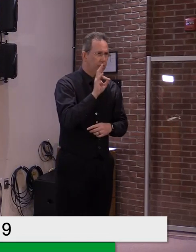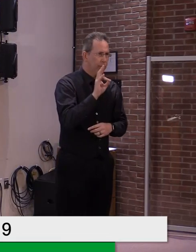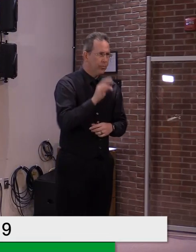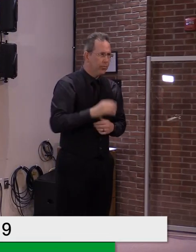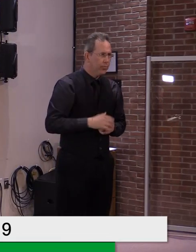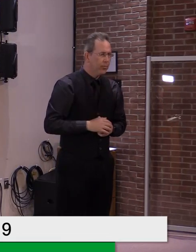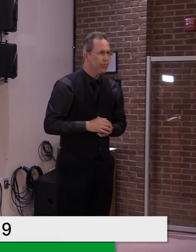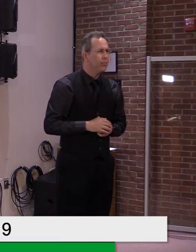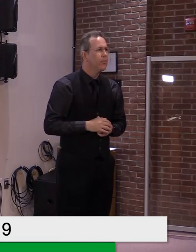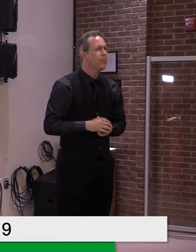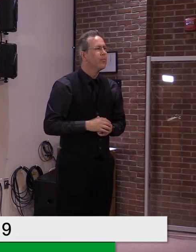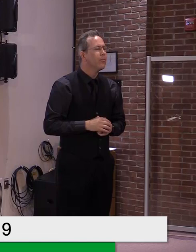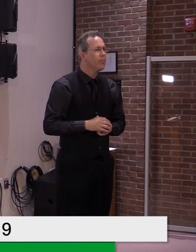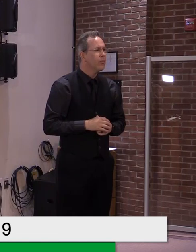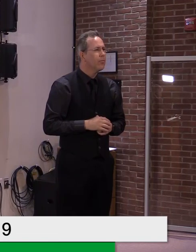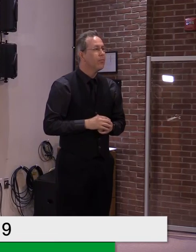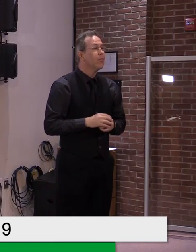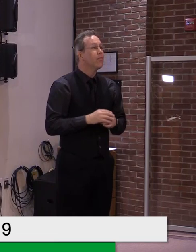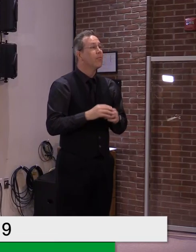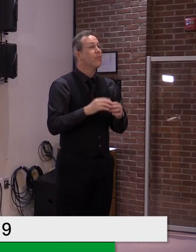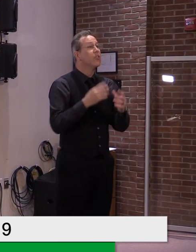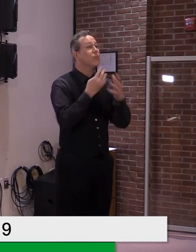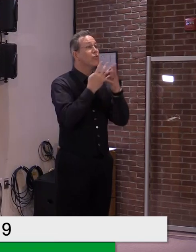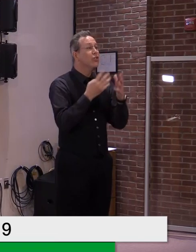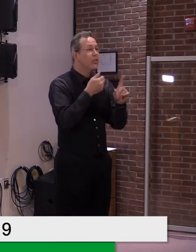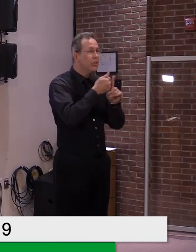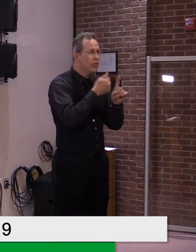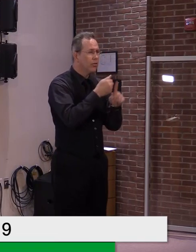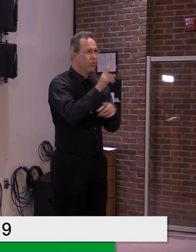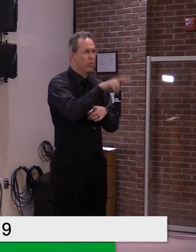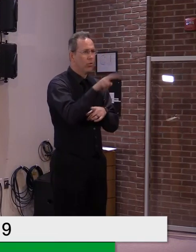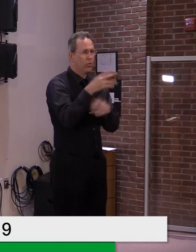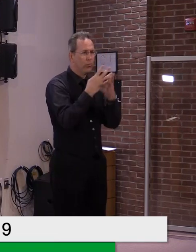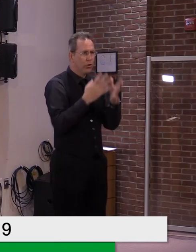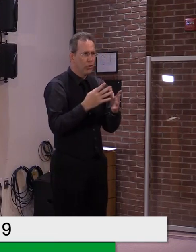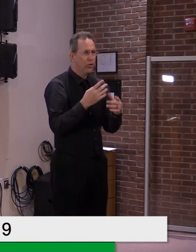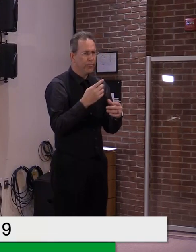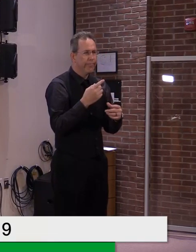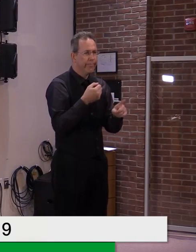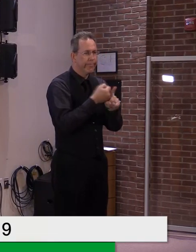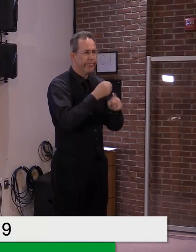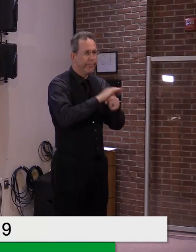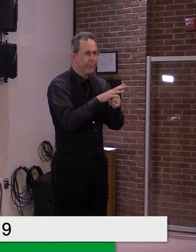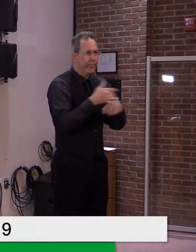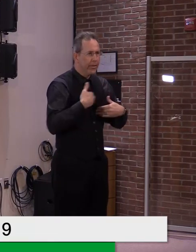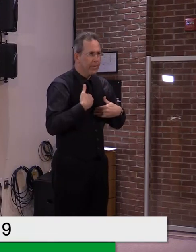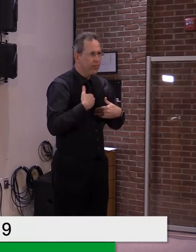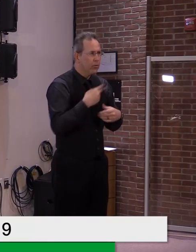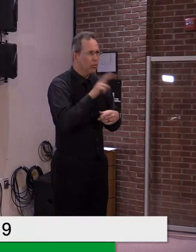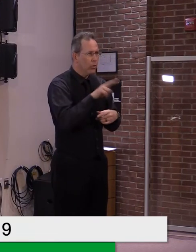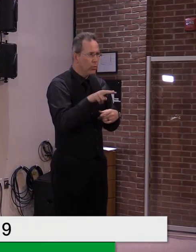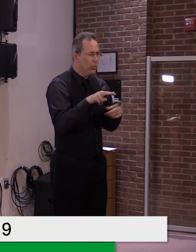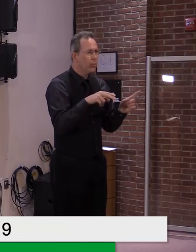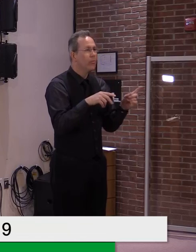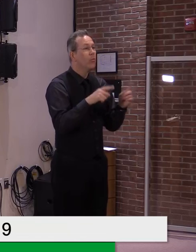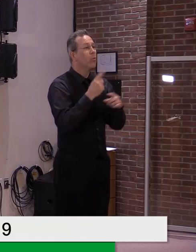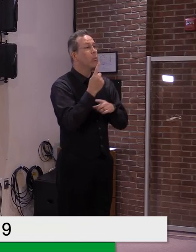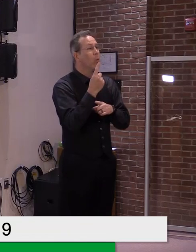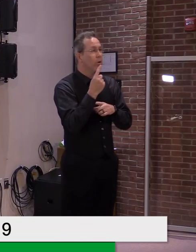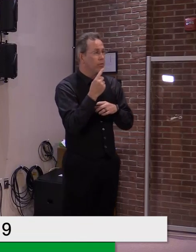today. Northern has 21, and Southern, I had mentioned this one in